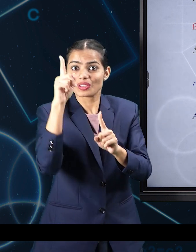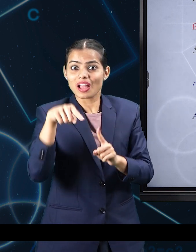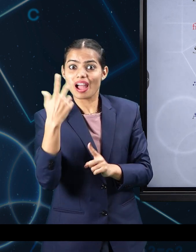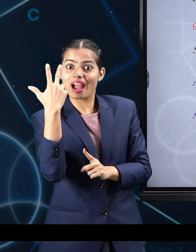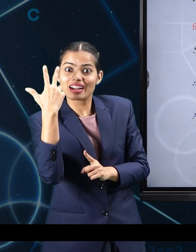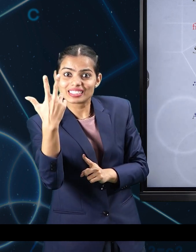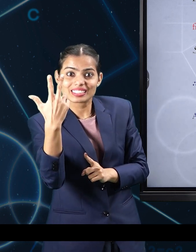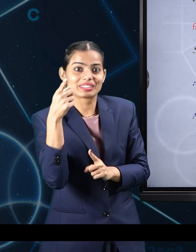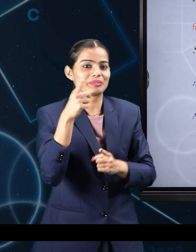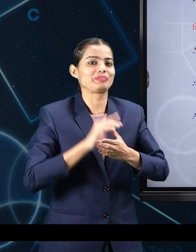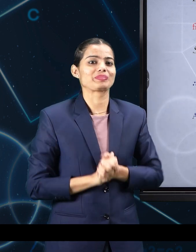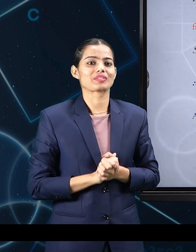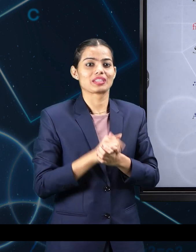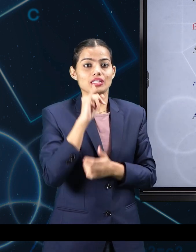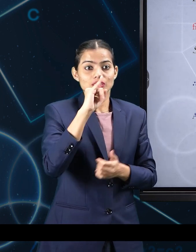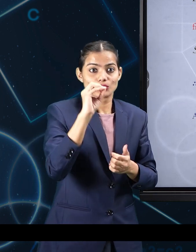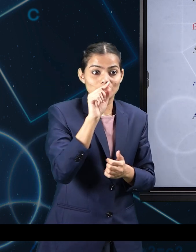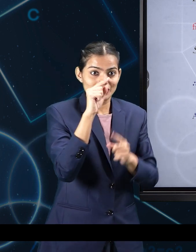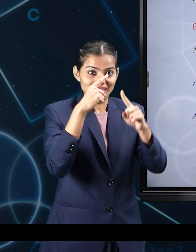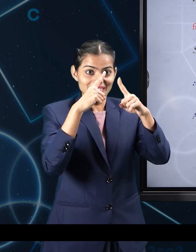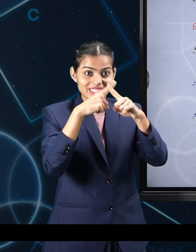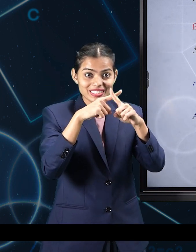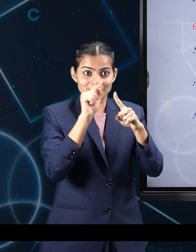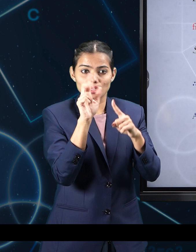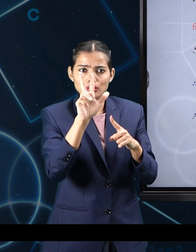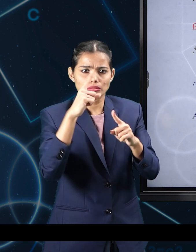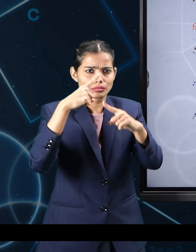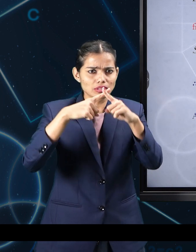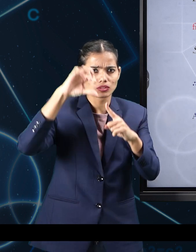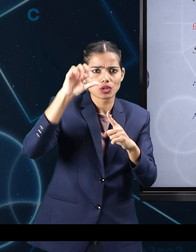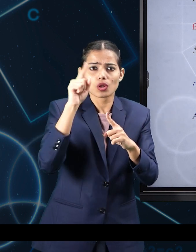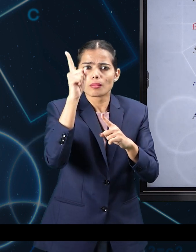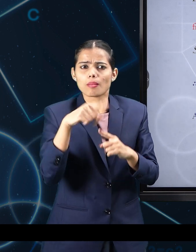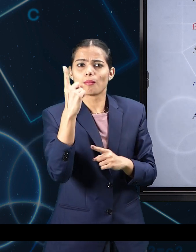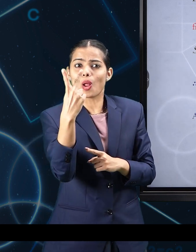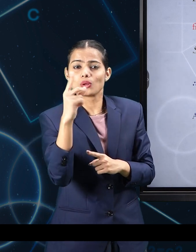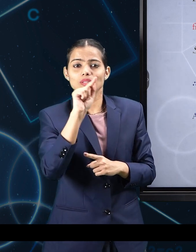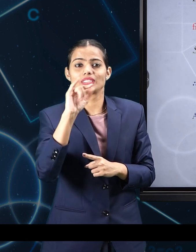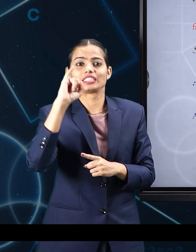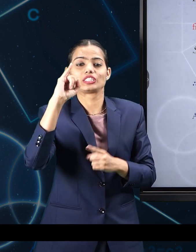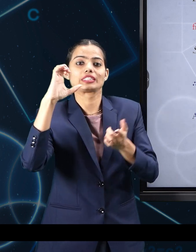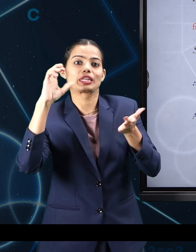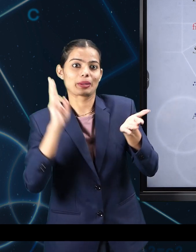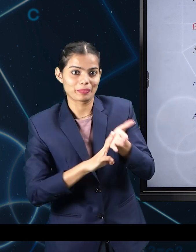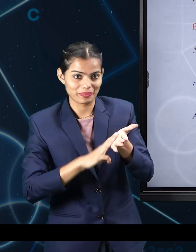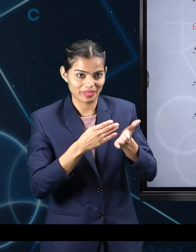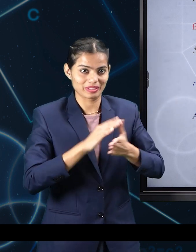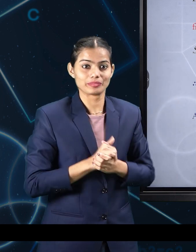10 plus 2 by 8. So, x is equal to 8 into 9 by 12 is equal to 6 centimeter.